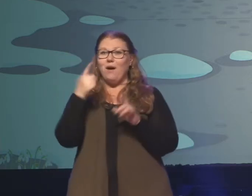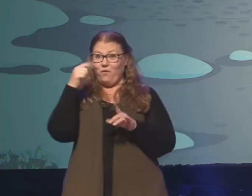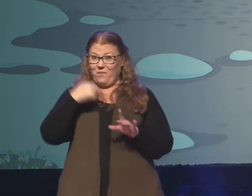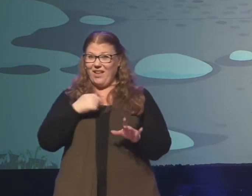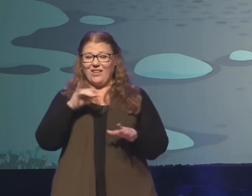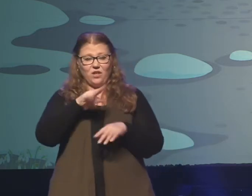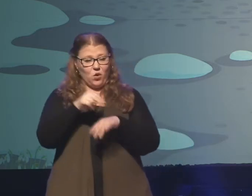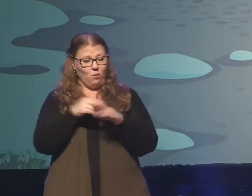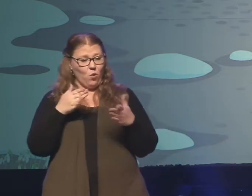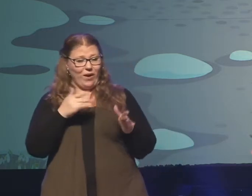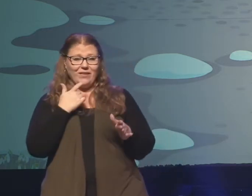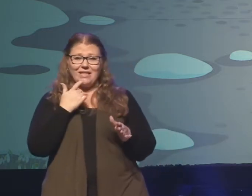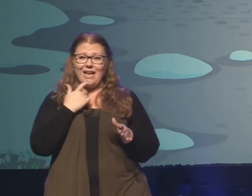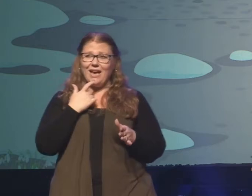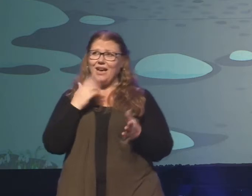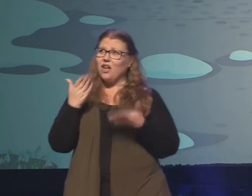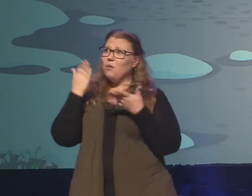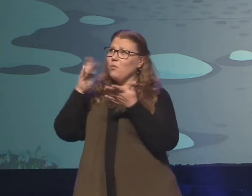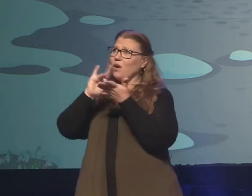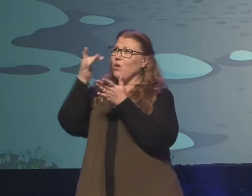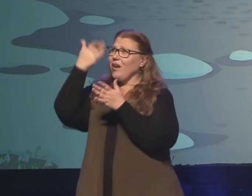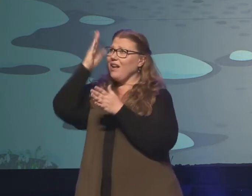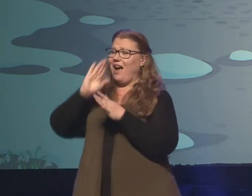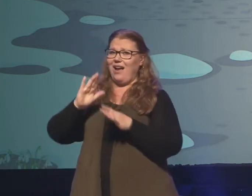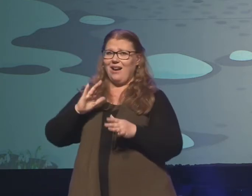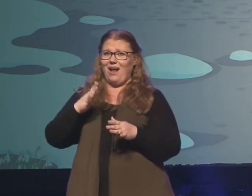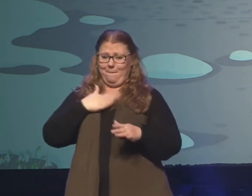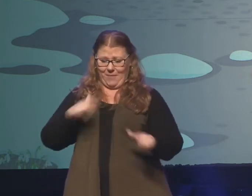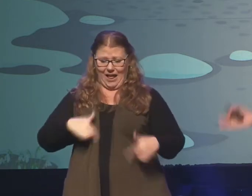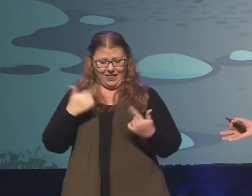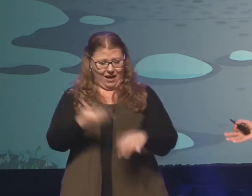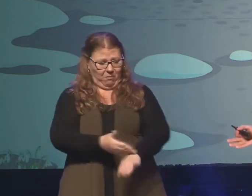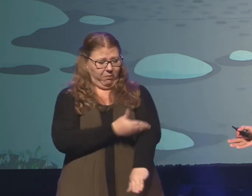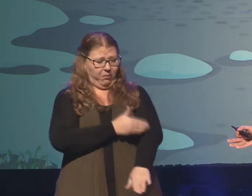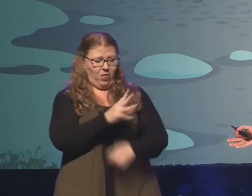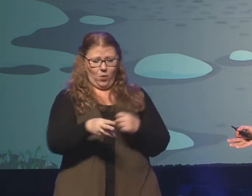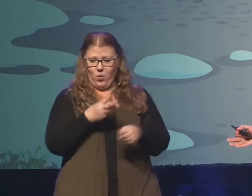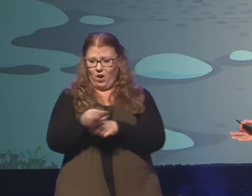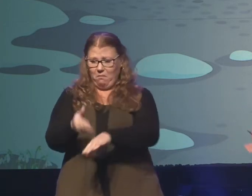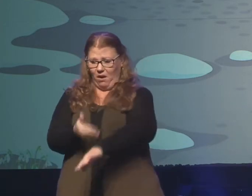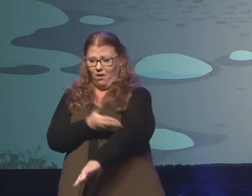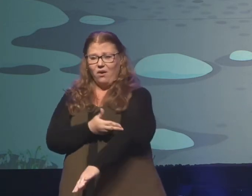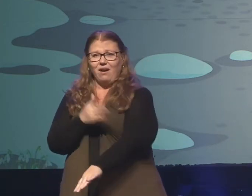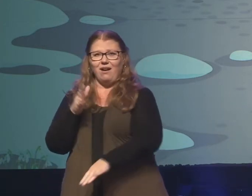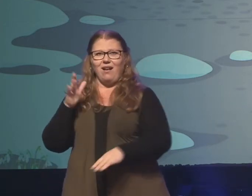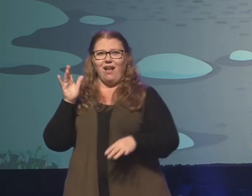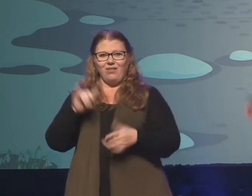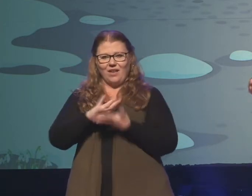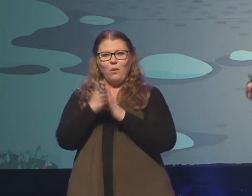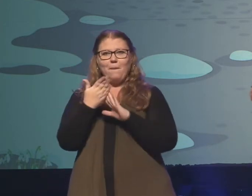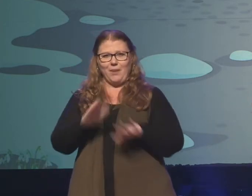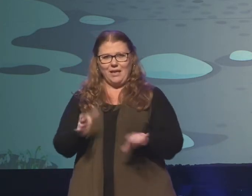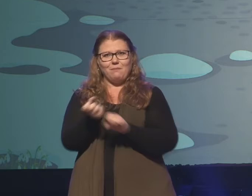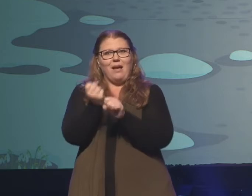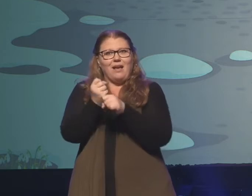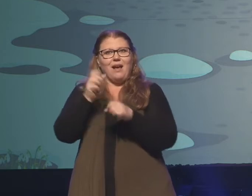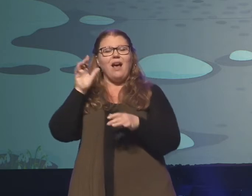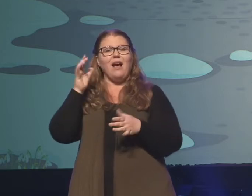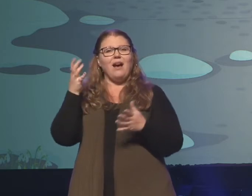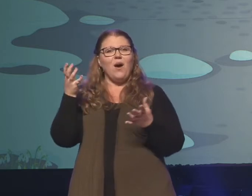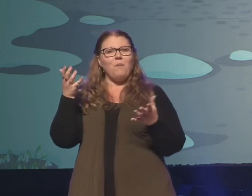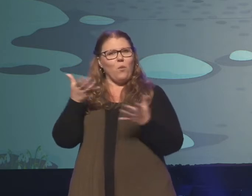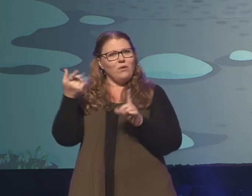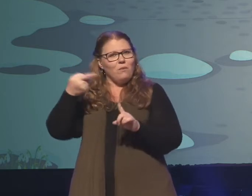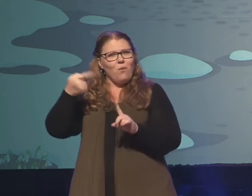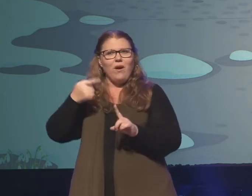that's the normal way of saying to bring glory to God is to make my life better and to make the world better. That's what peacemaking is, right? And so here's the thing. When we